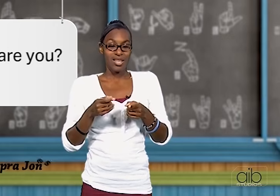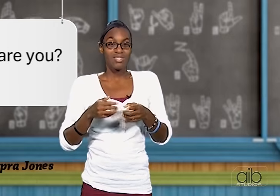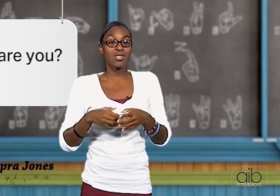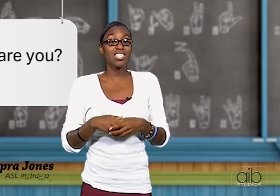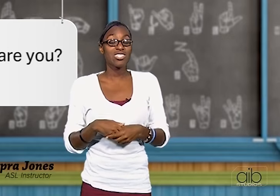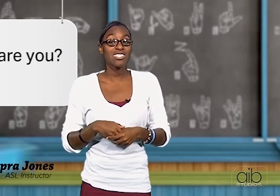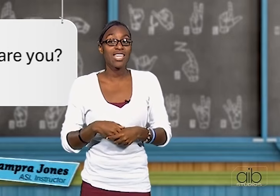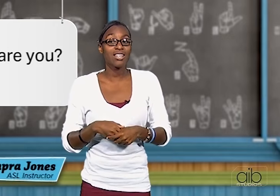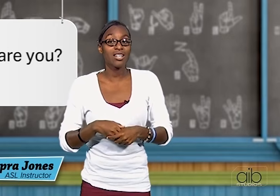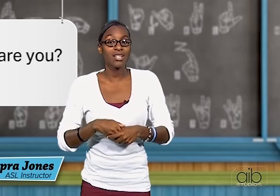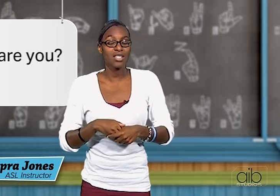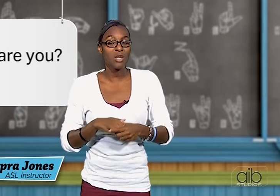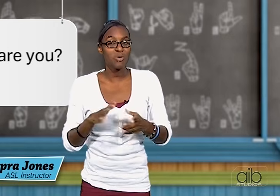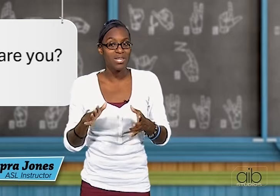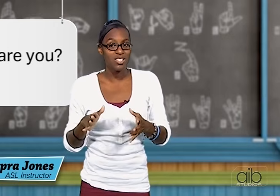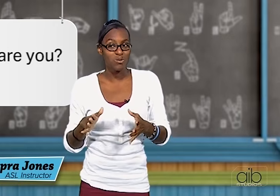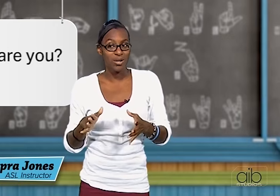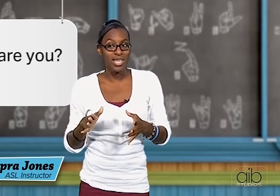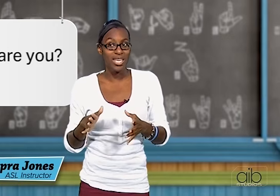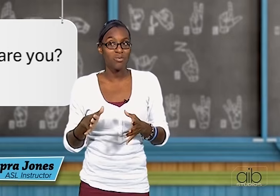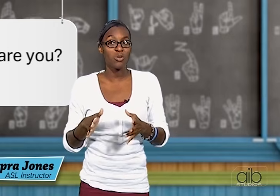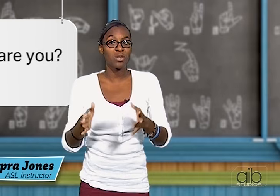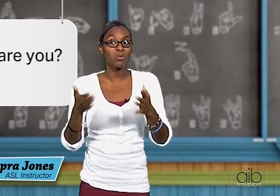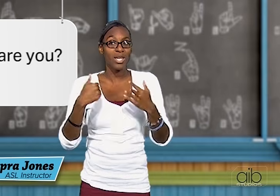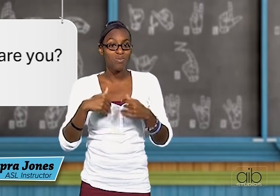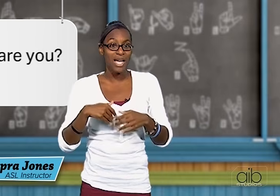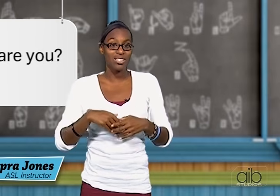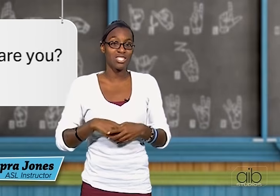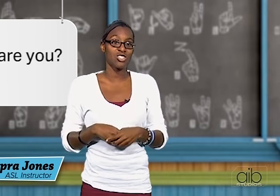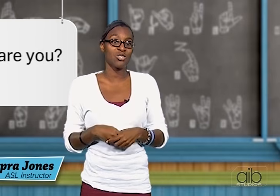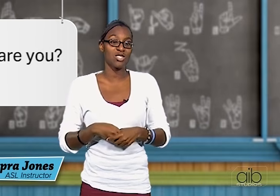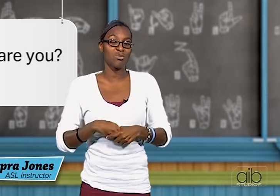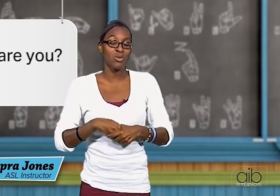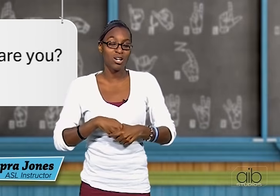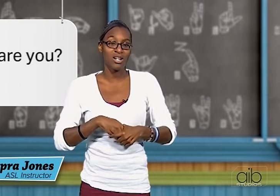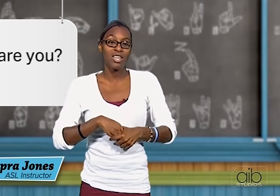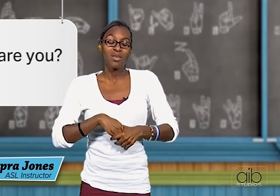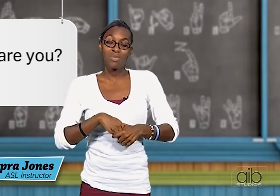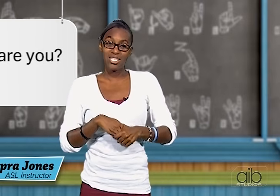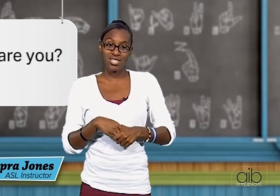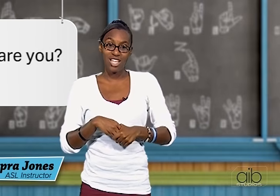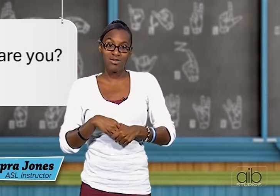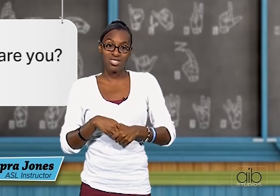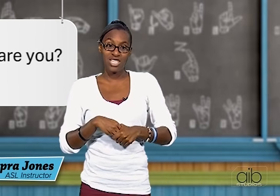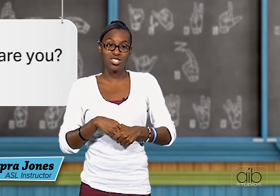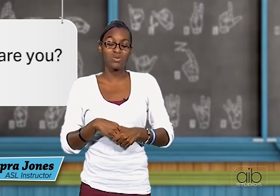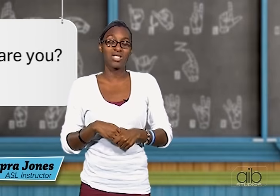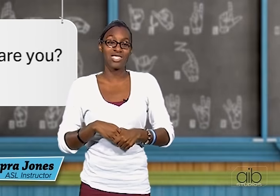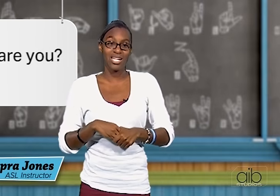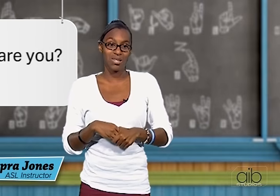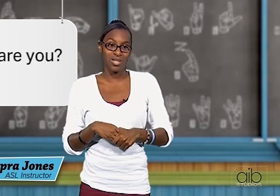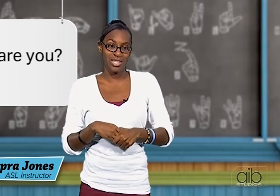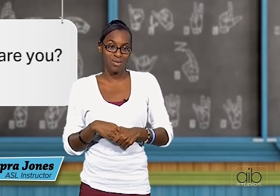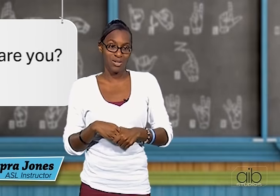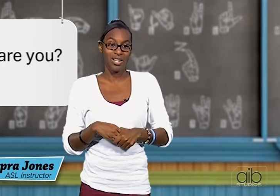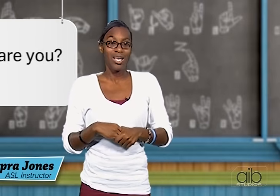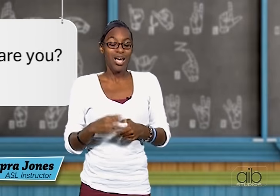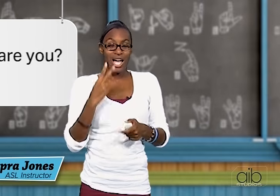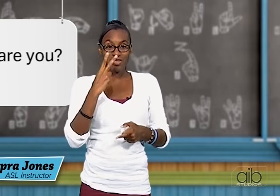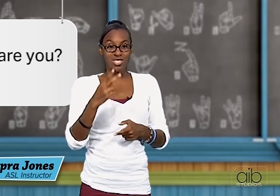So let's just take a couple minutes break, and we'll be right back to teach you some more basic conversations with Signing with Lampra. I'll see you